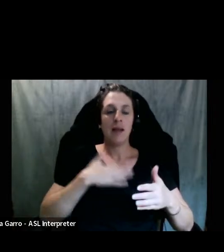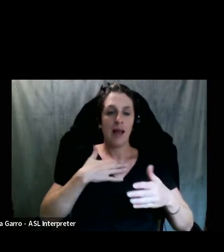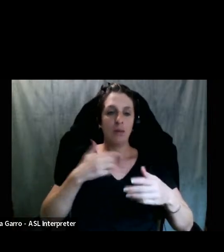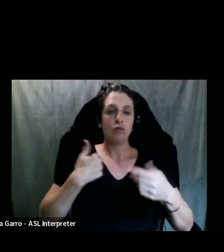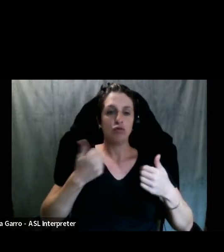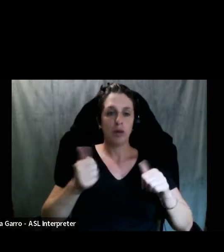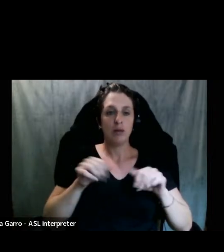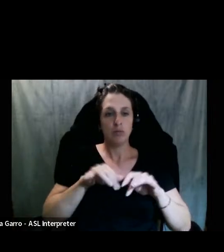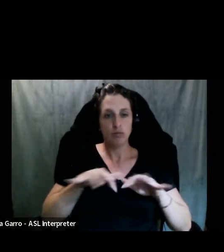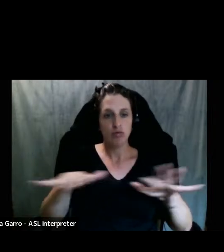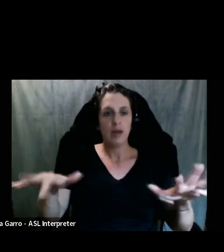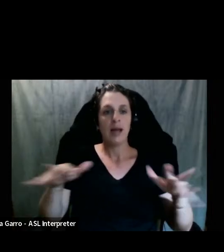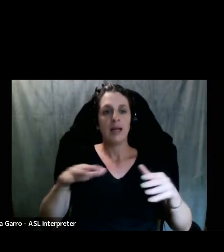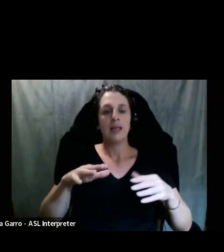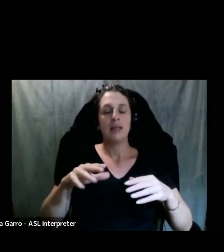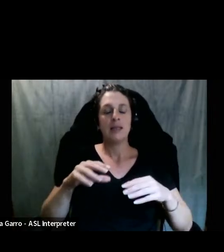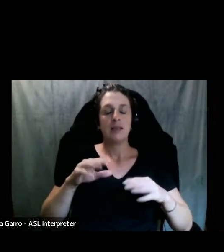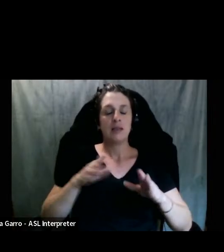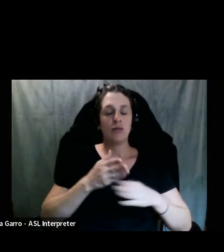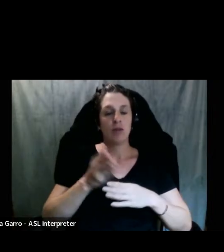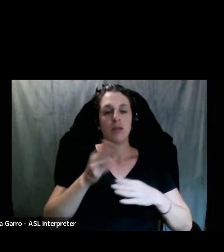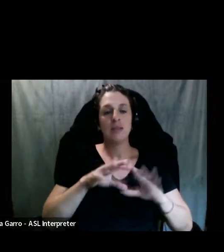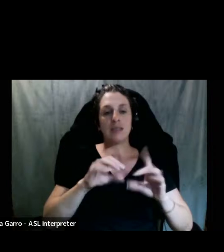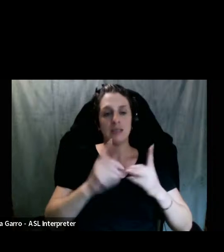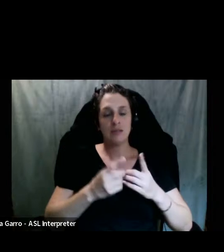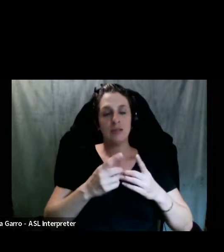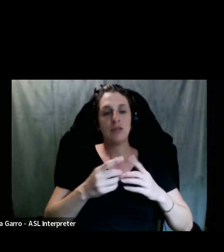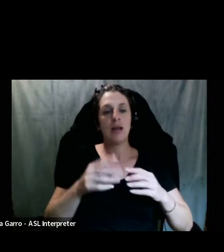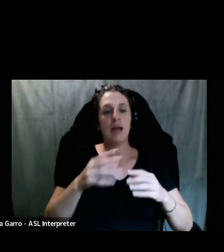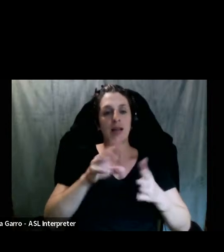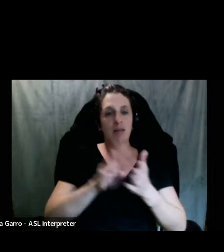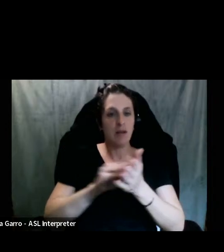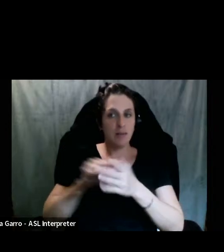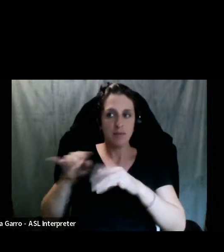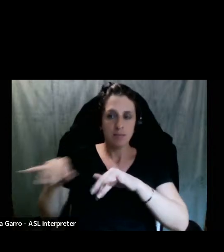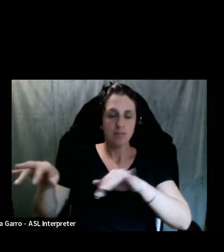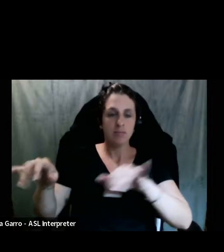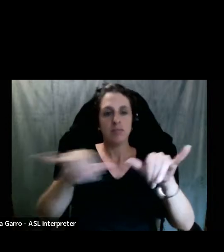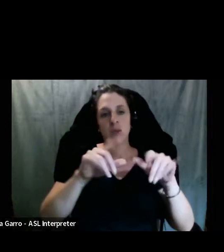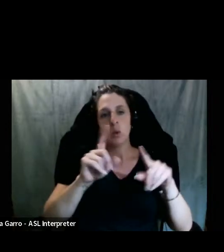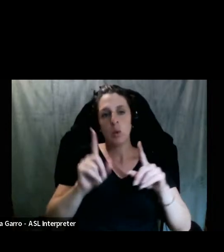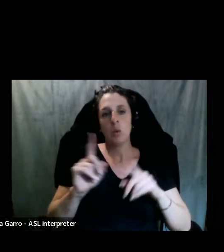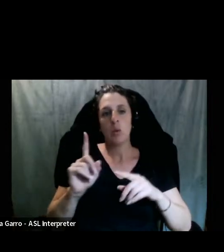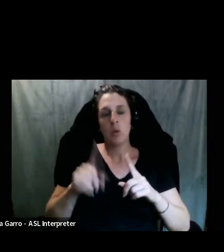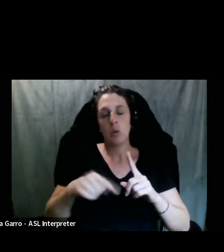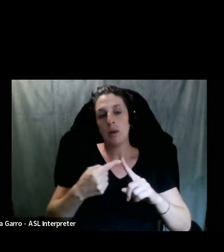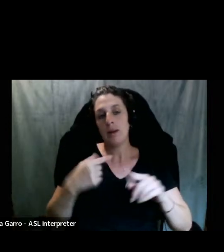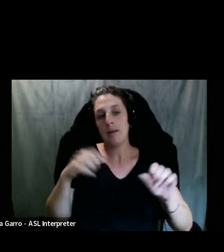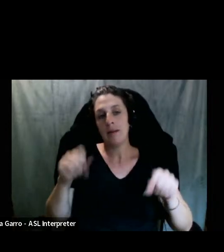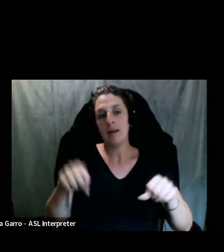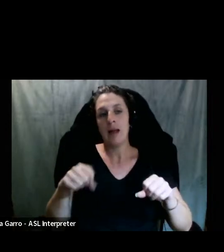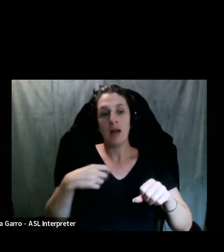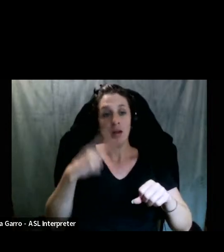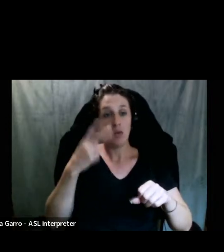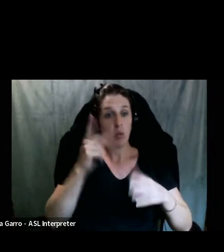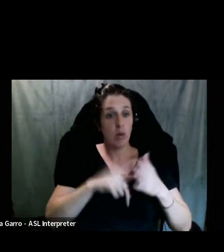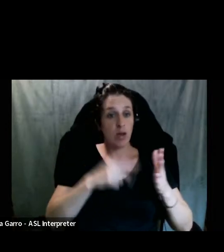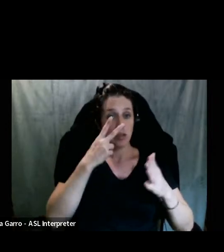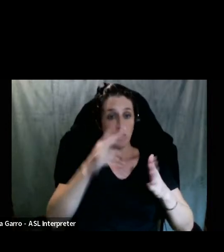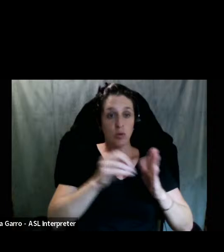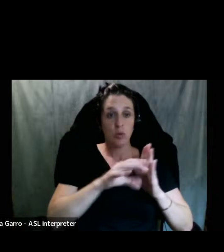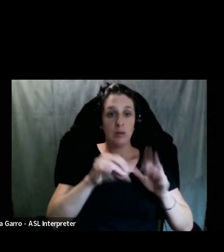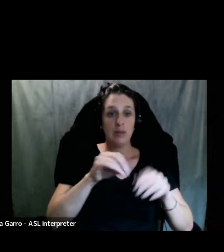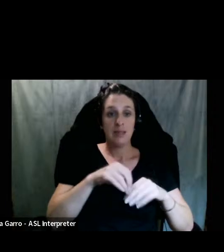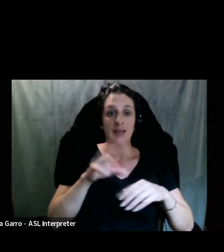district and highlight those and replicate them where we can. And what I saw from the students in the video is that they really